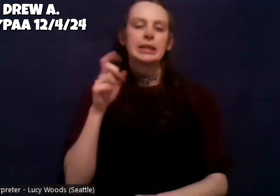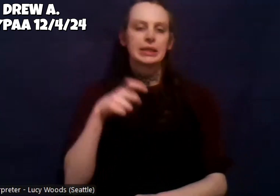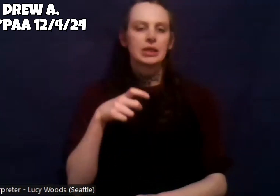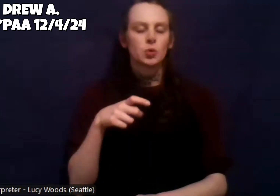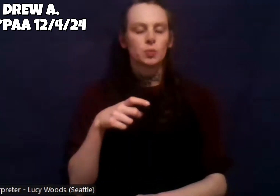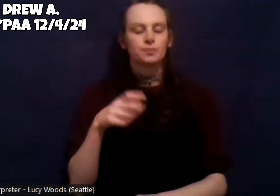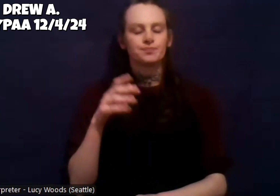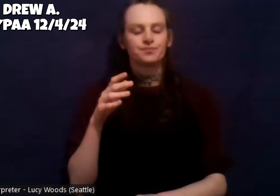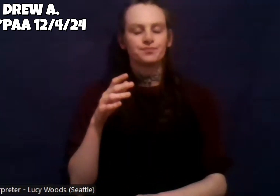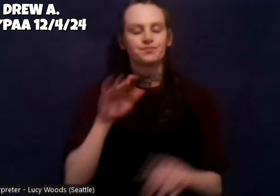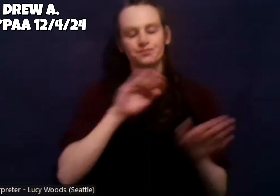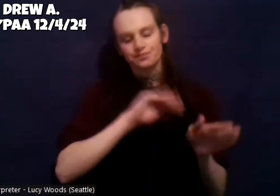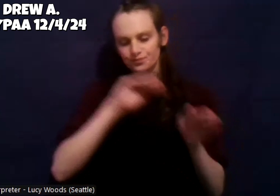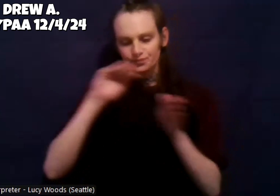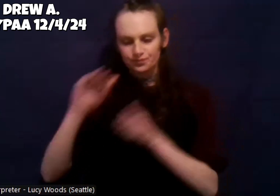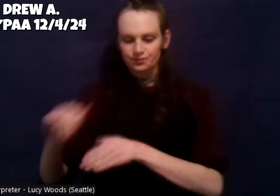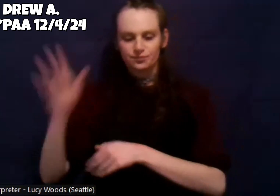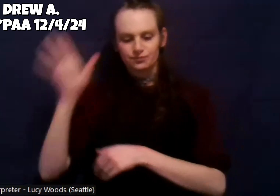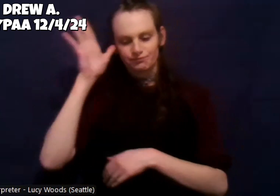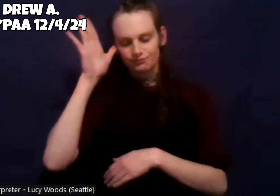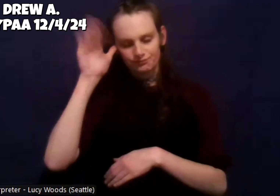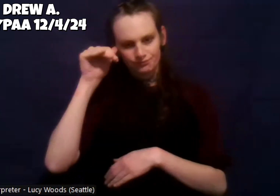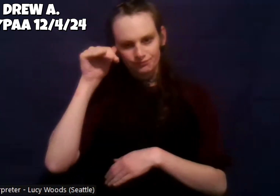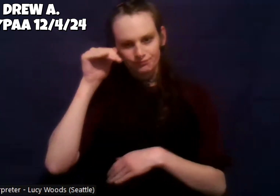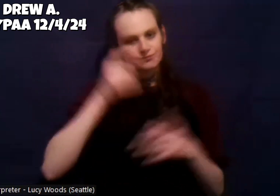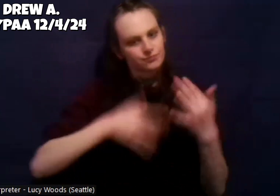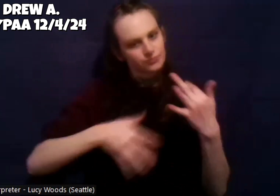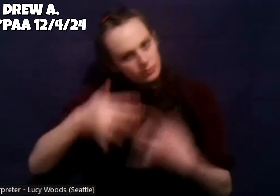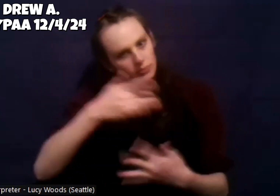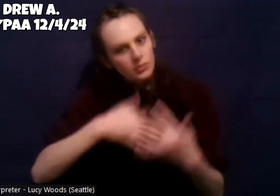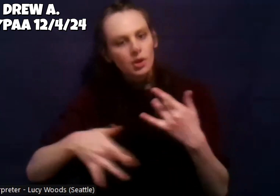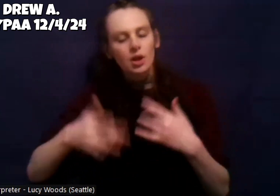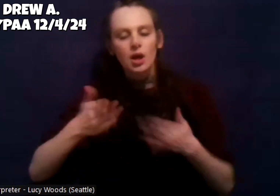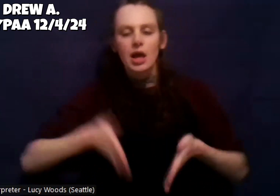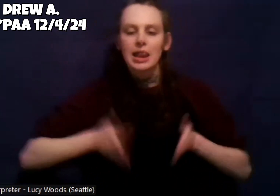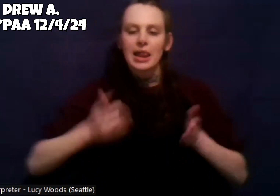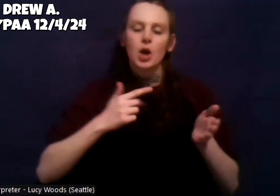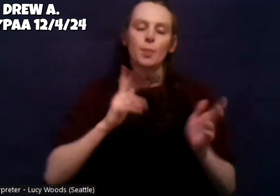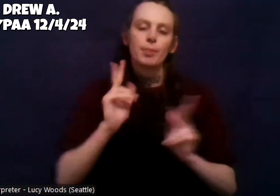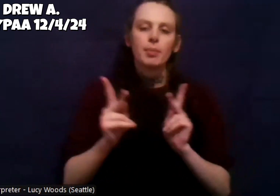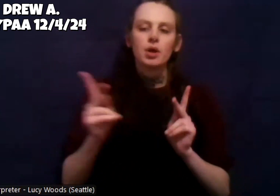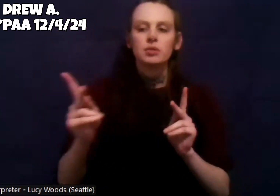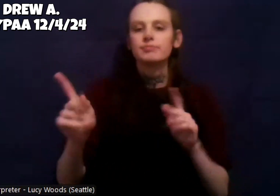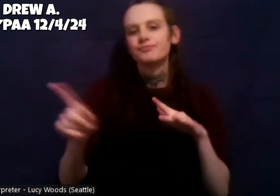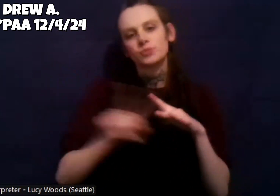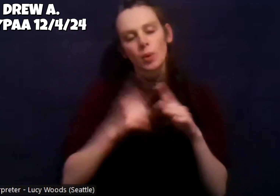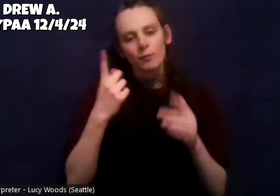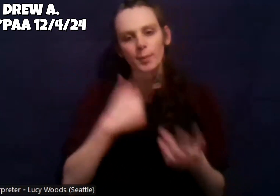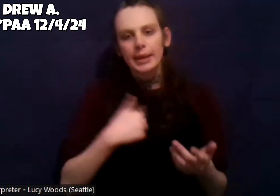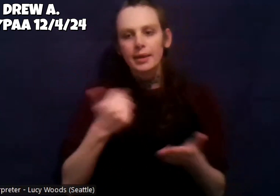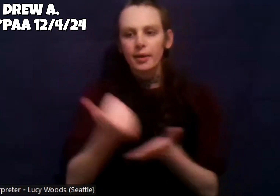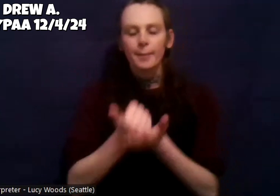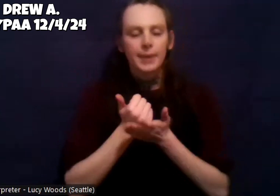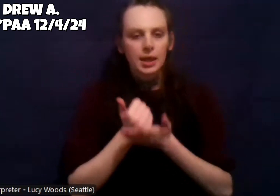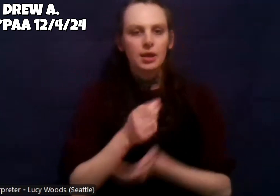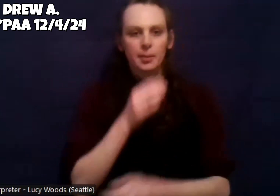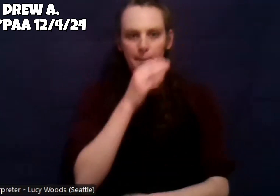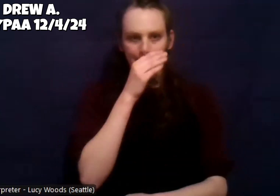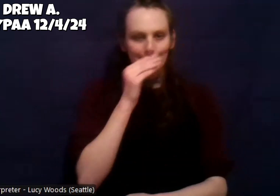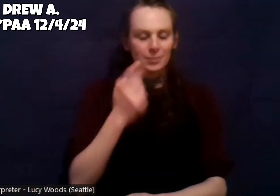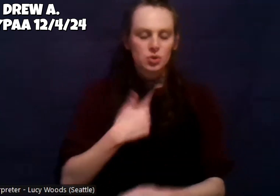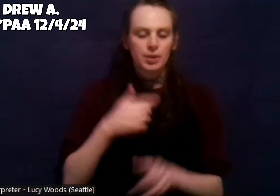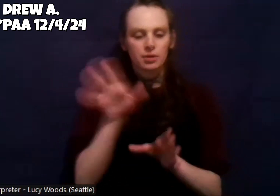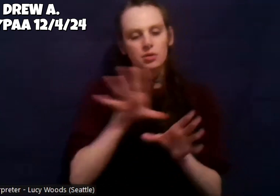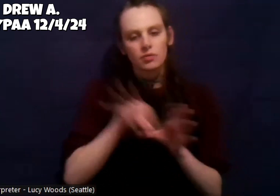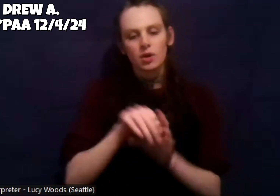and um, and let people show up for me. And so I got involved in AccuPaw and it's